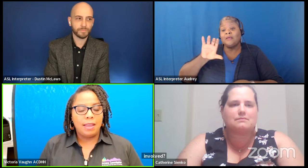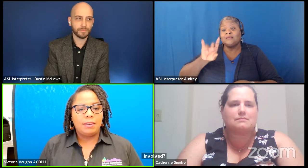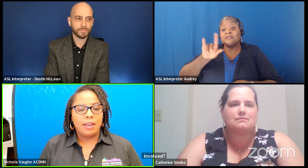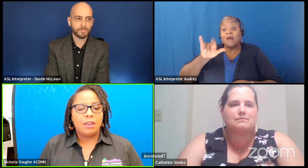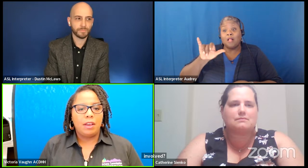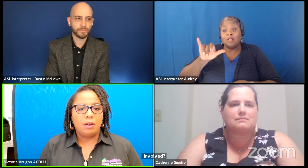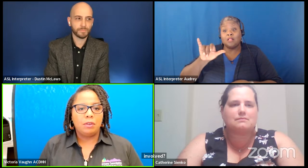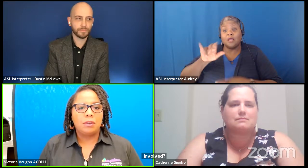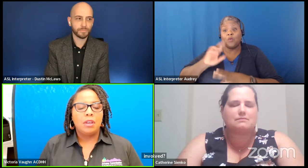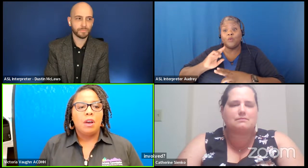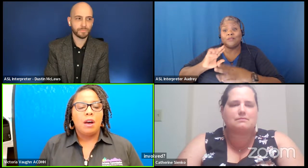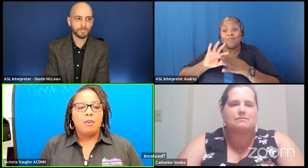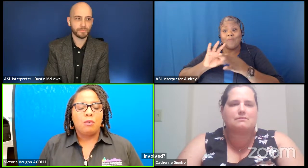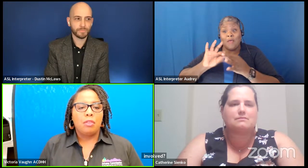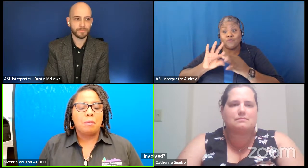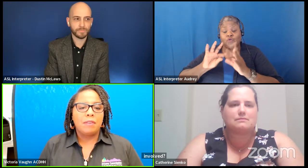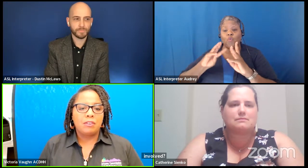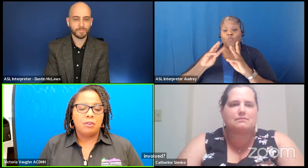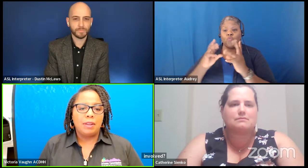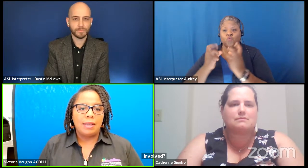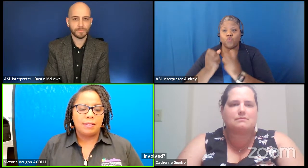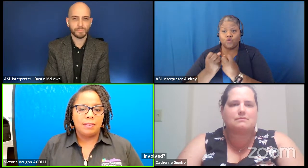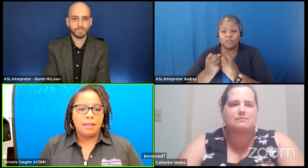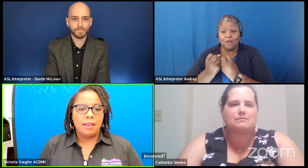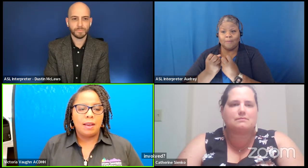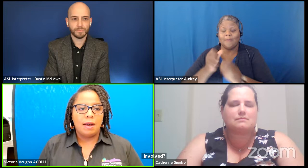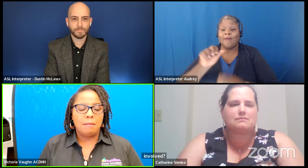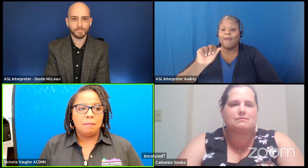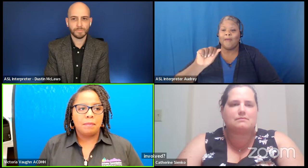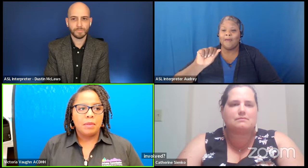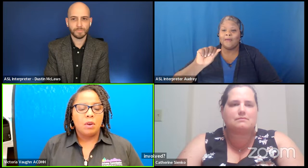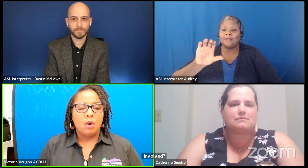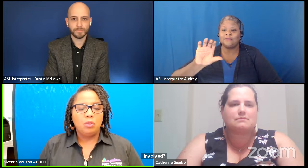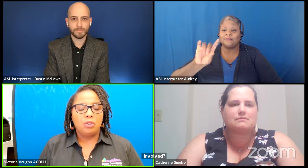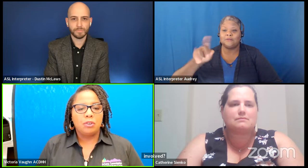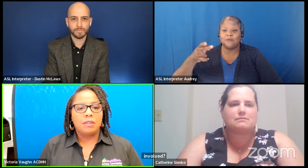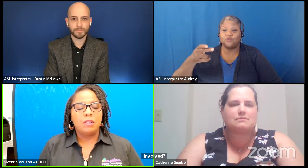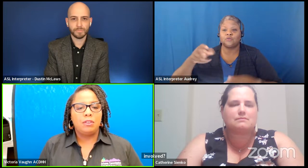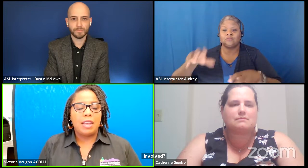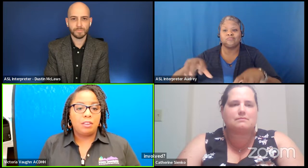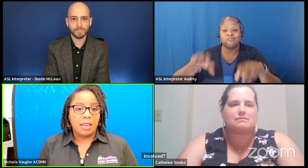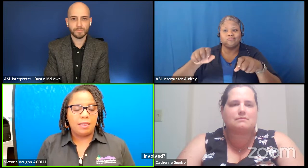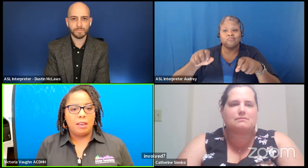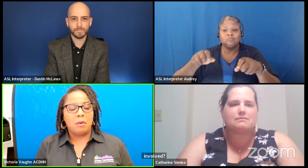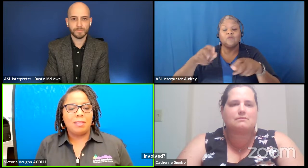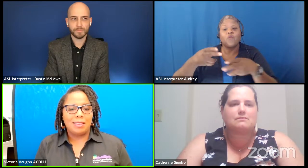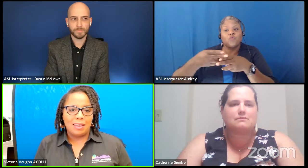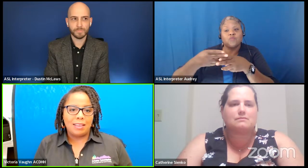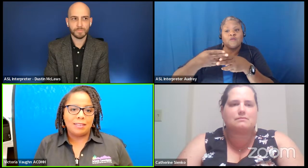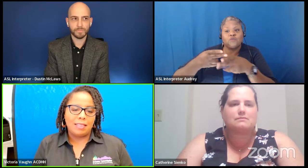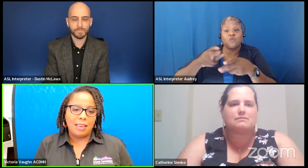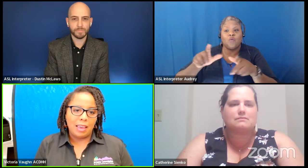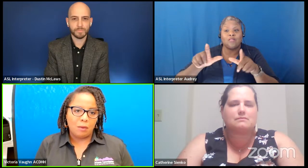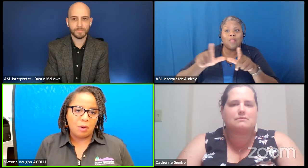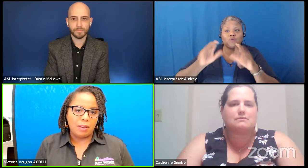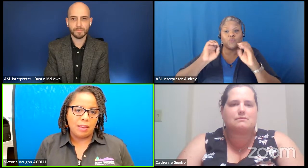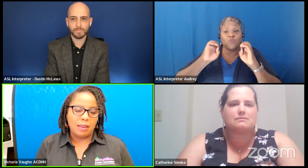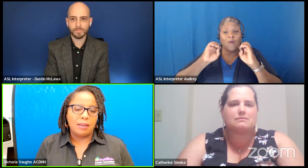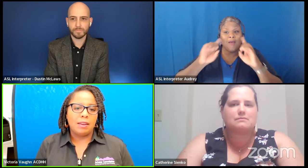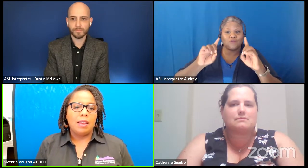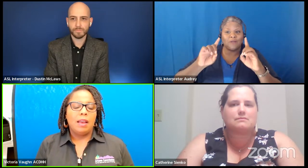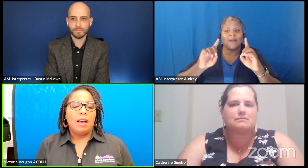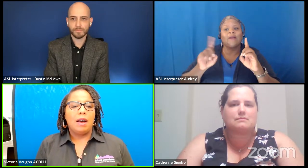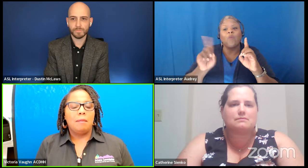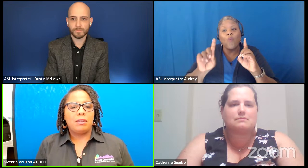that ACDHH held for the provisional licensing holders to educate them on the settings that they can